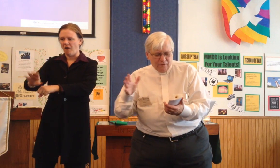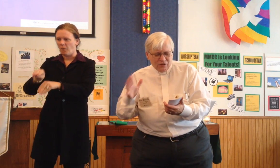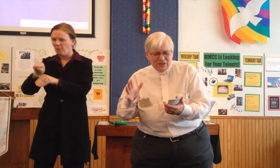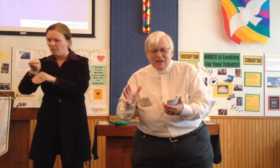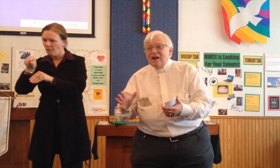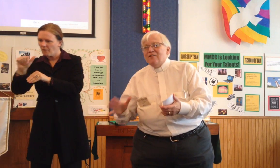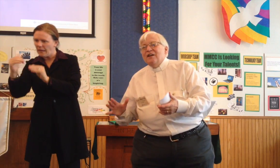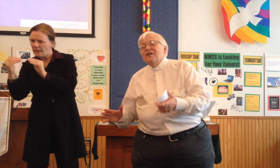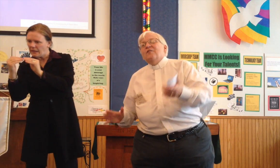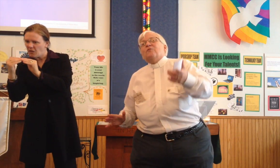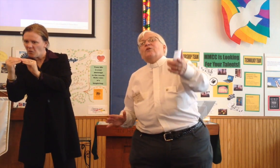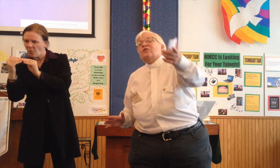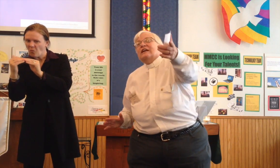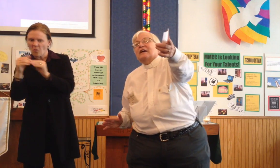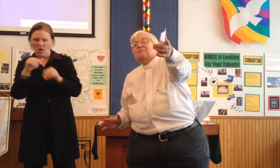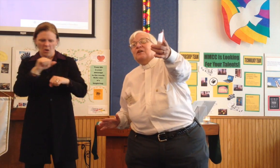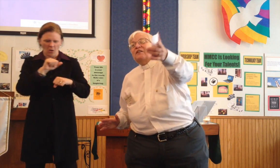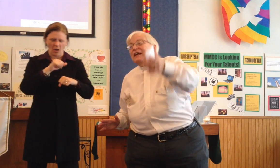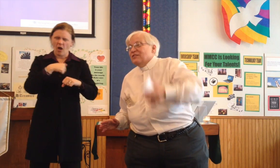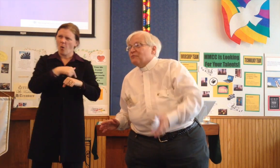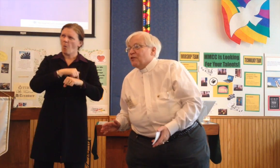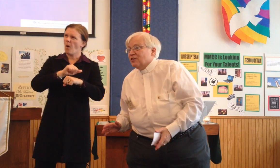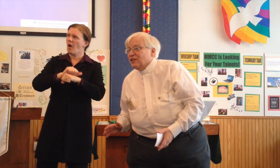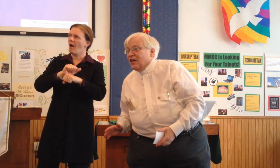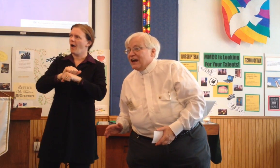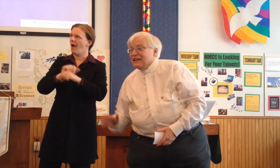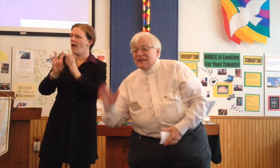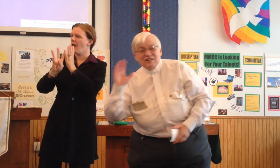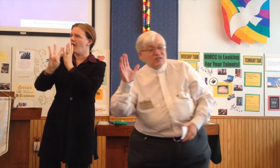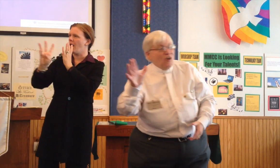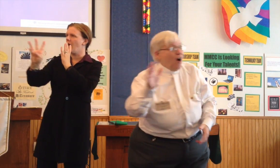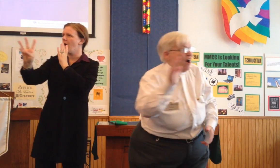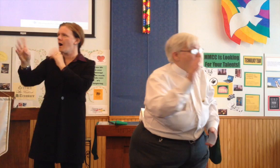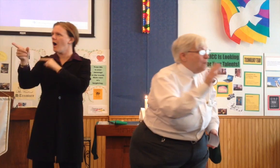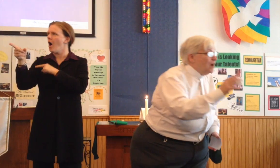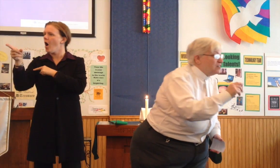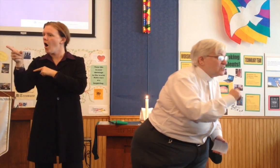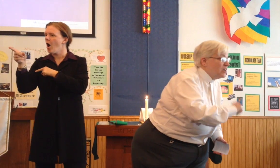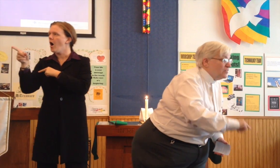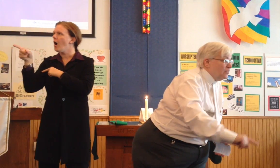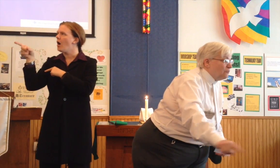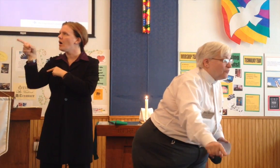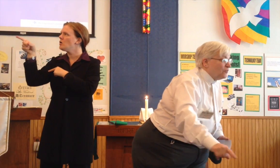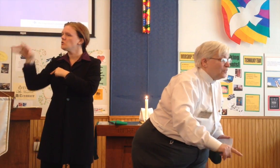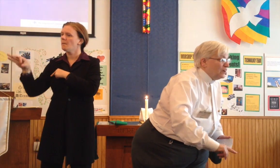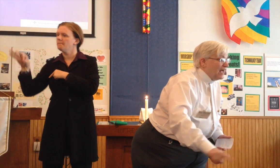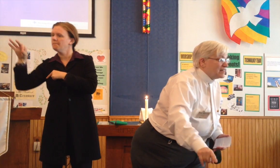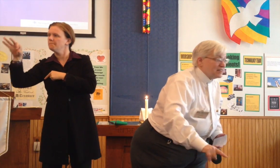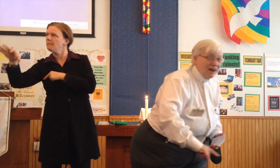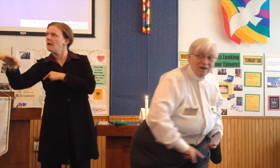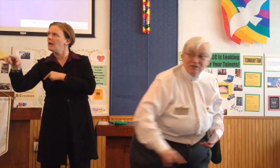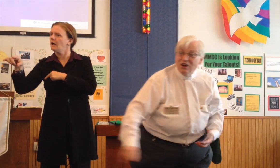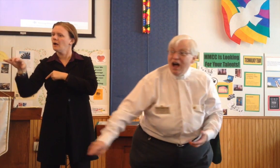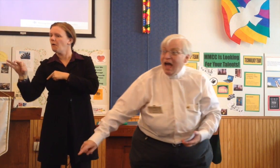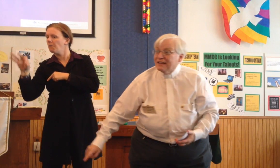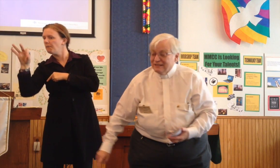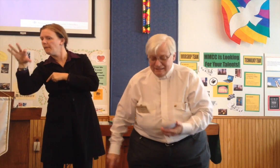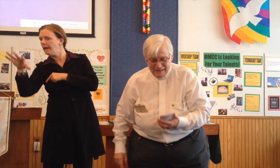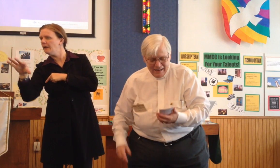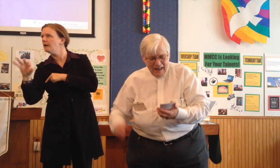And the first hired were looking up there at the front of the line, and they saw how much the last hired